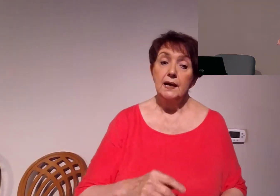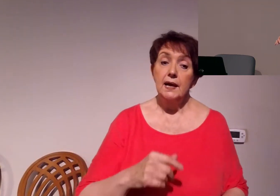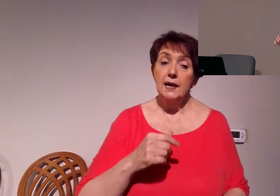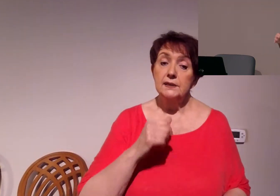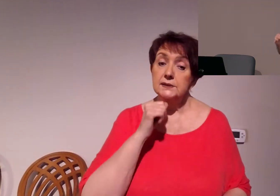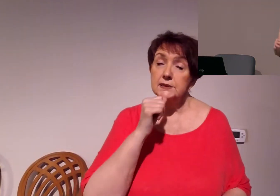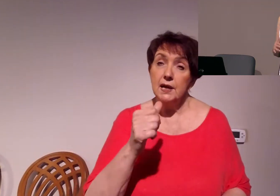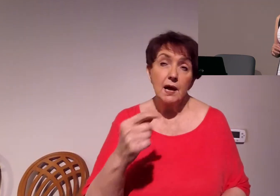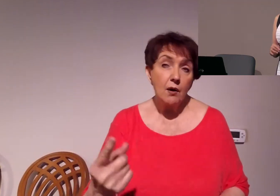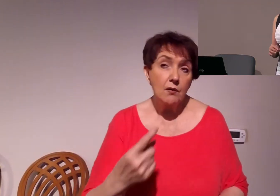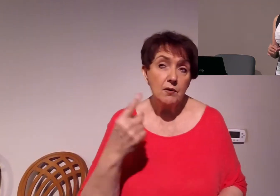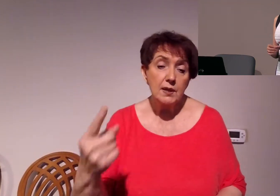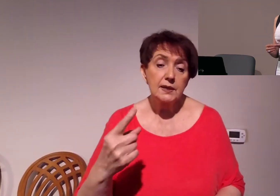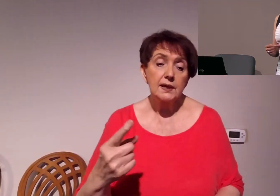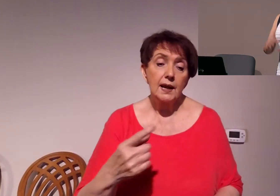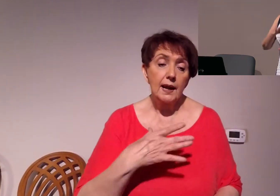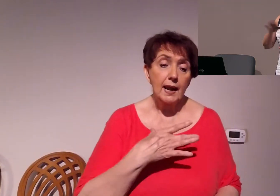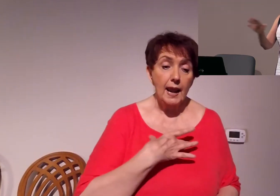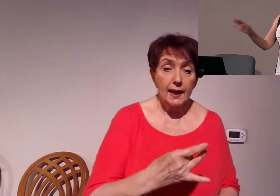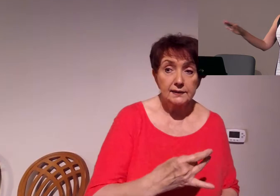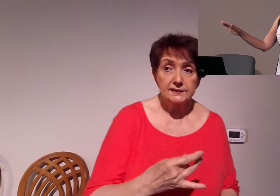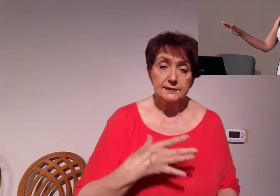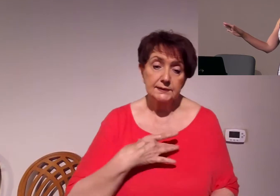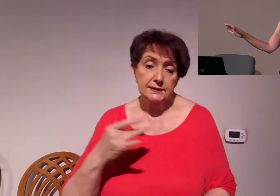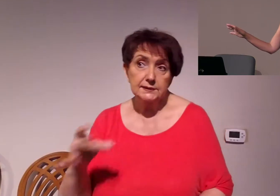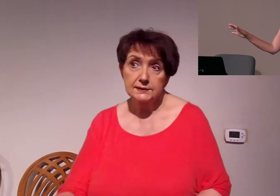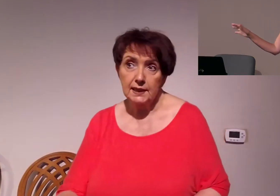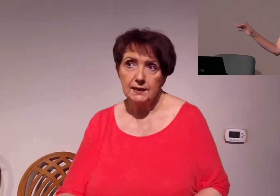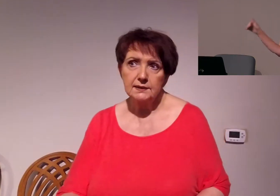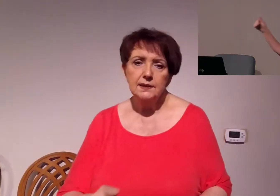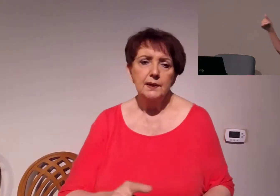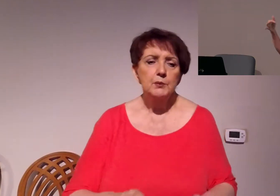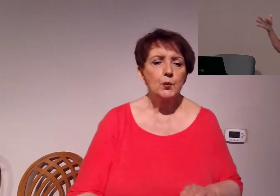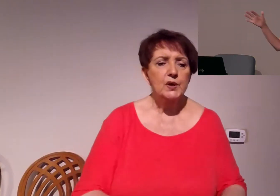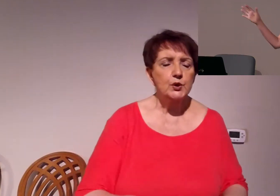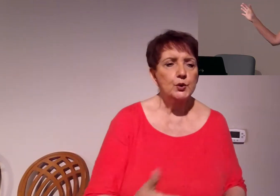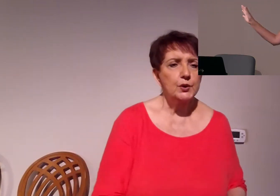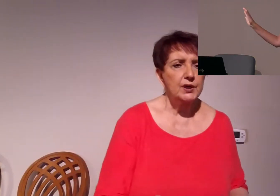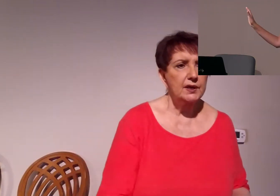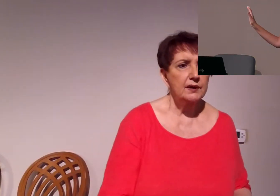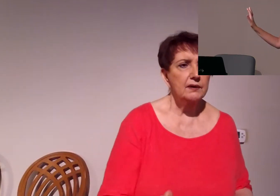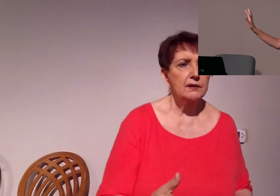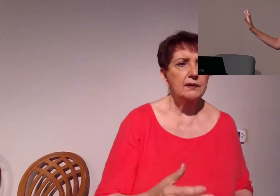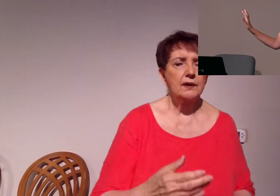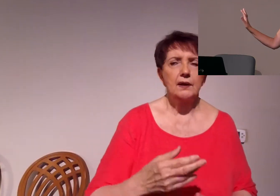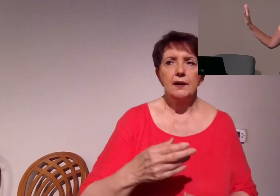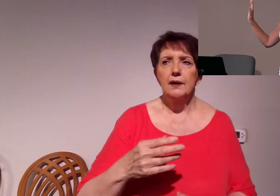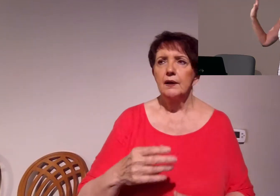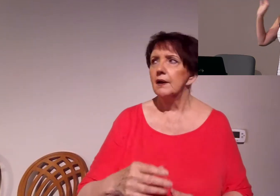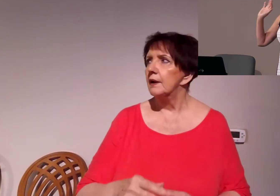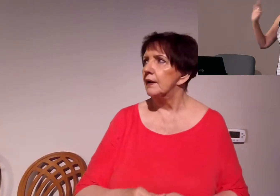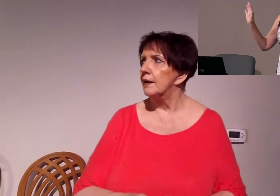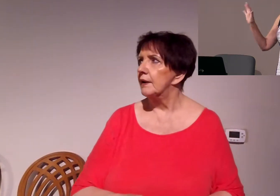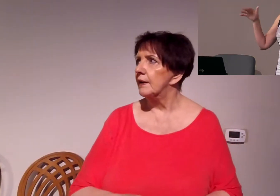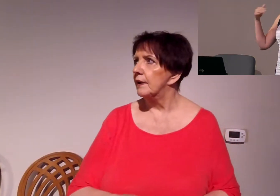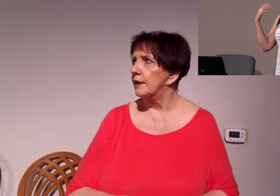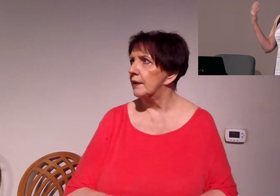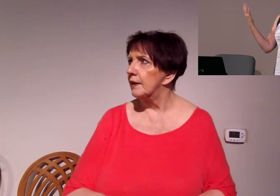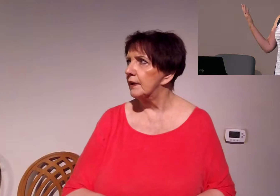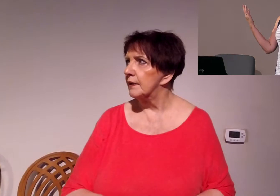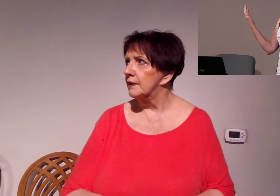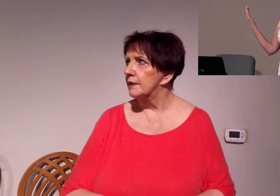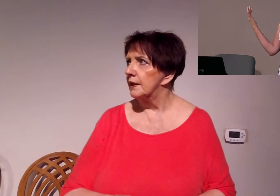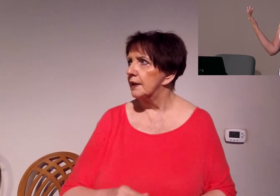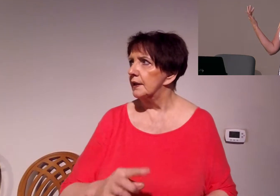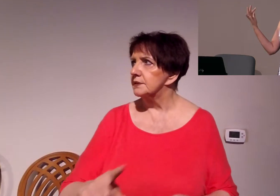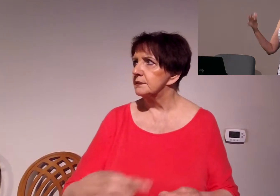way that people think. Right? We do here at CSLDallas, we do the HBDI with Tom Baldry. If you haven't had a chance to do it, it's all about